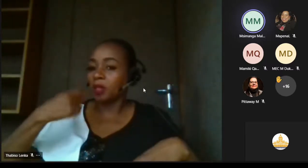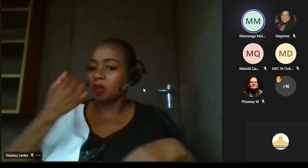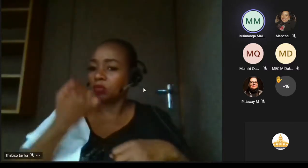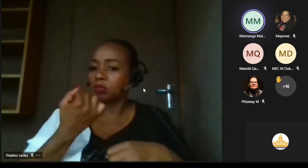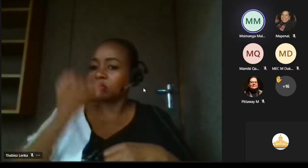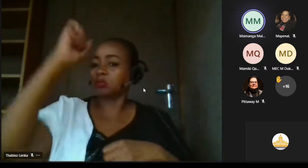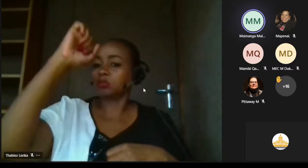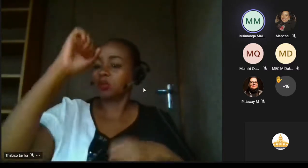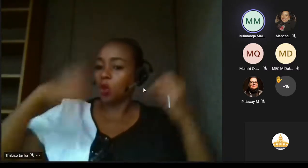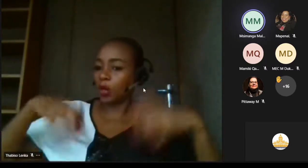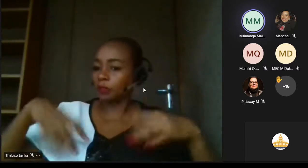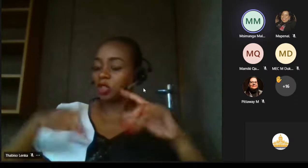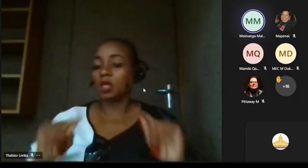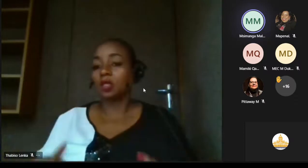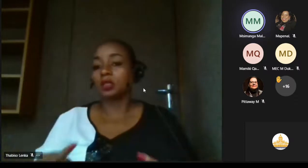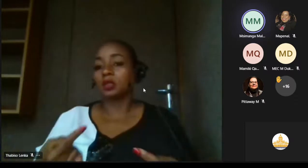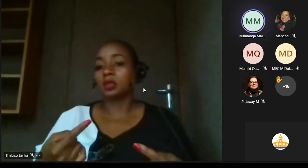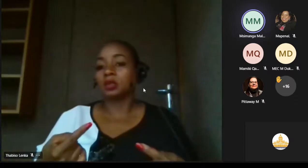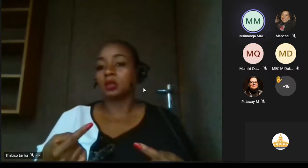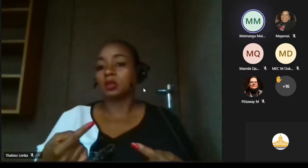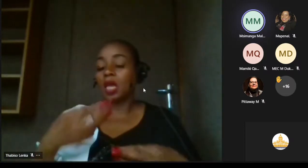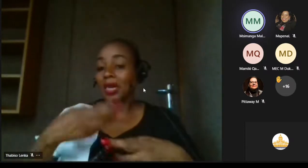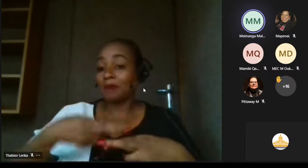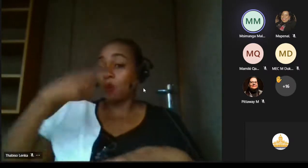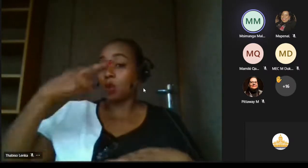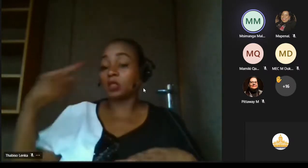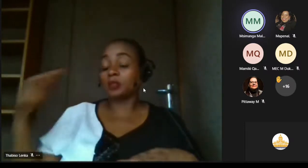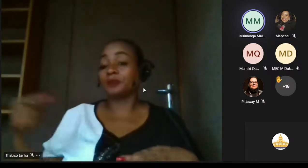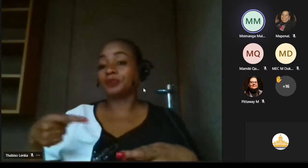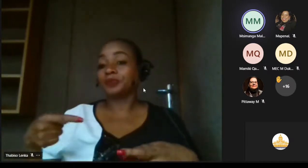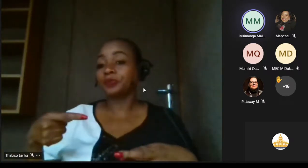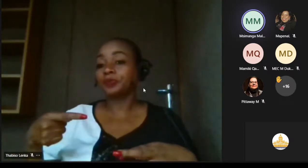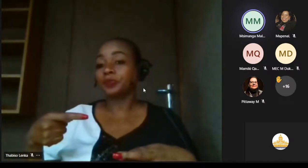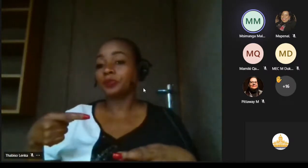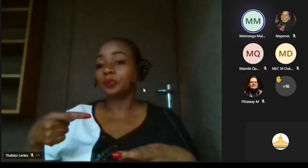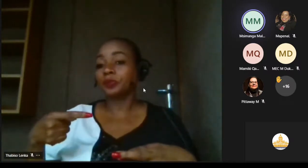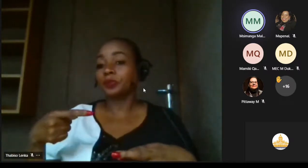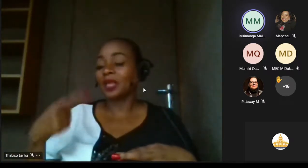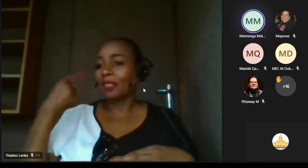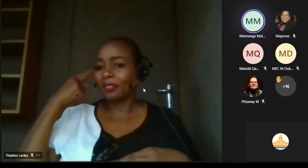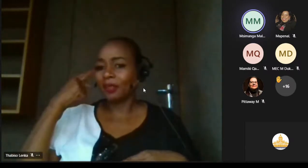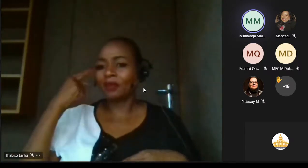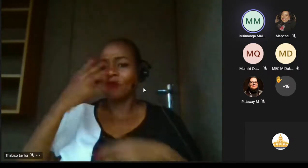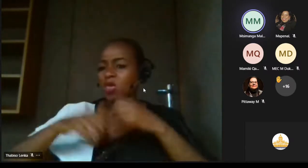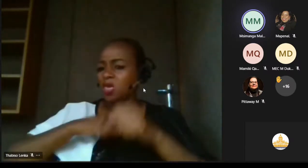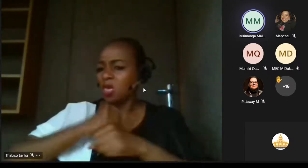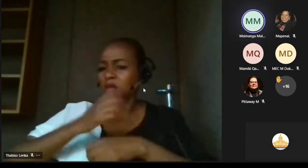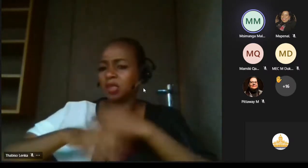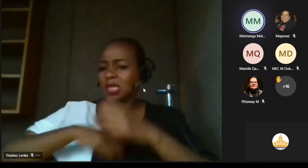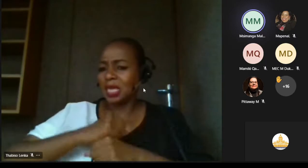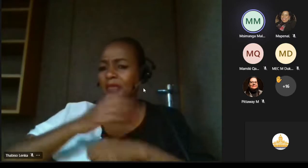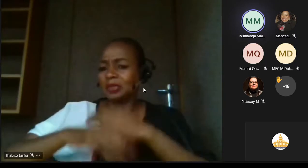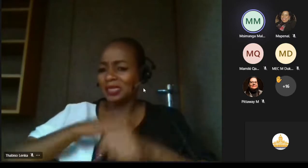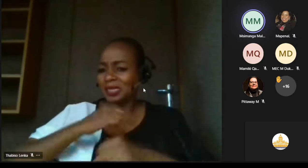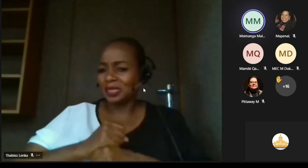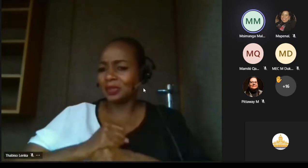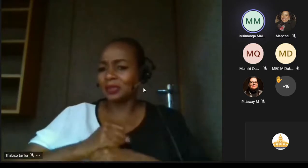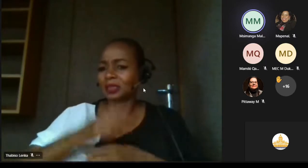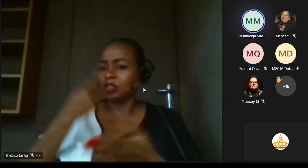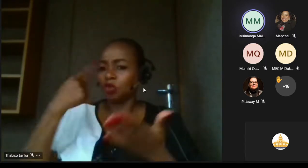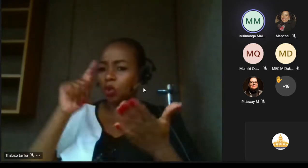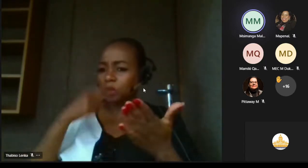ho fumanang auditor general's report. I'm sure for a decade now auditor general antsa bua ntho e lengwe